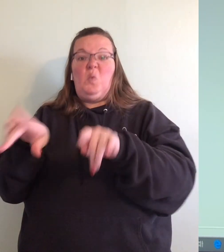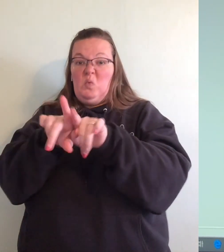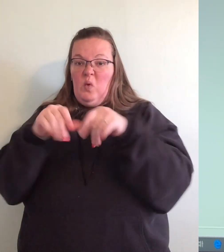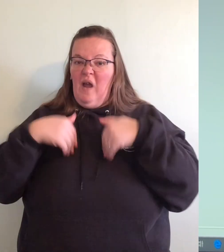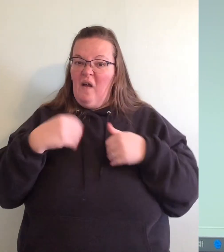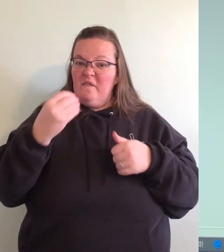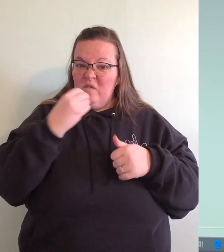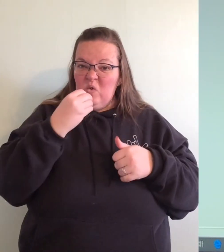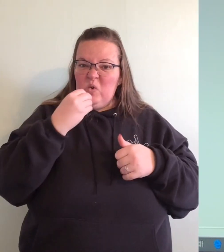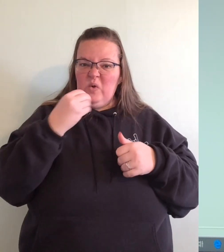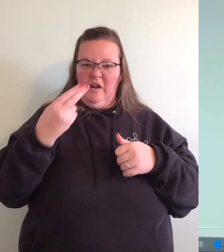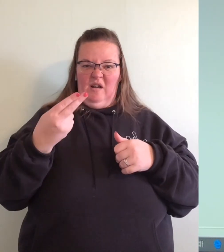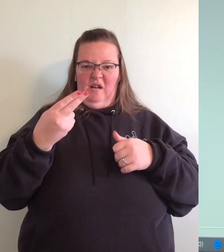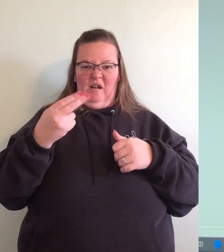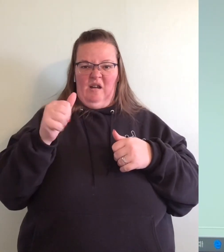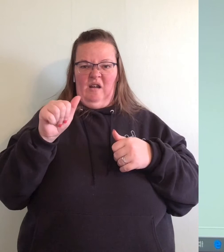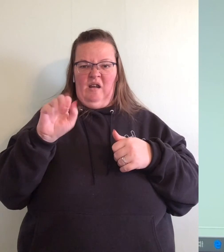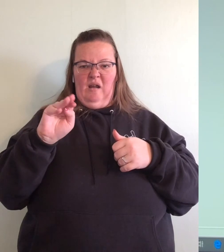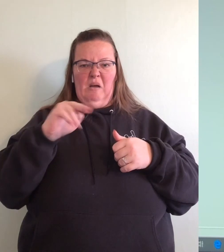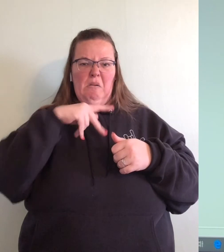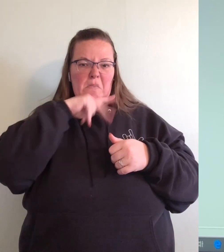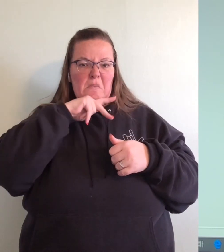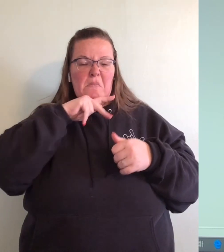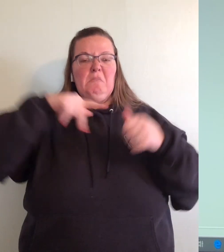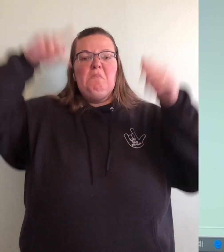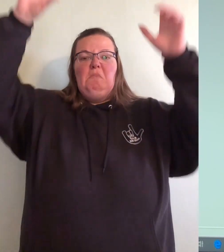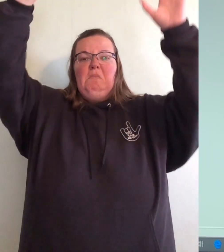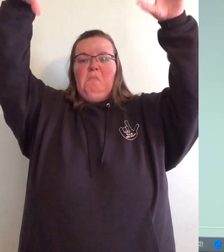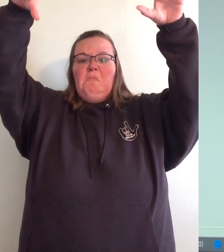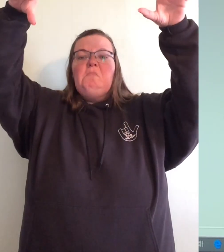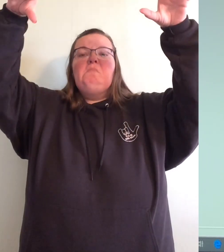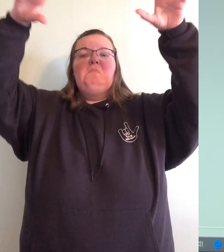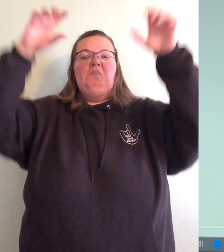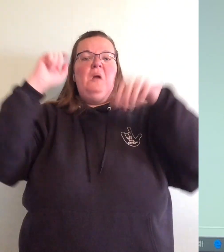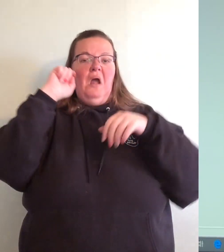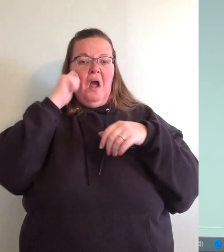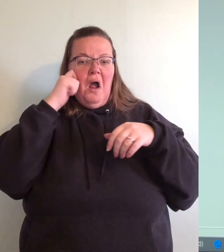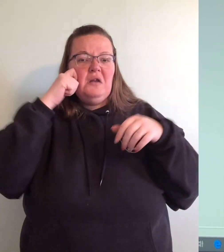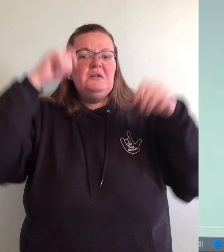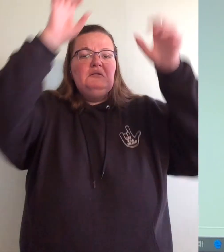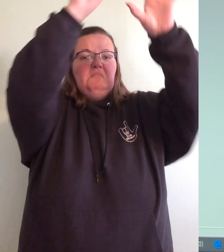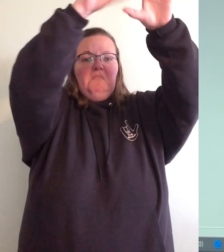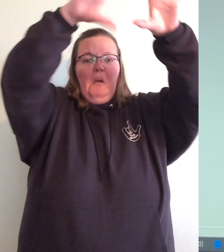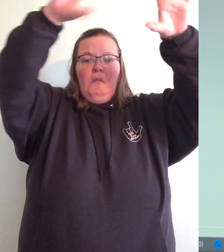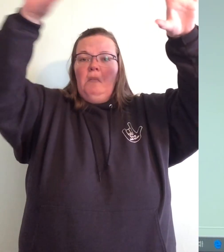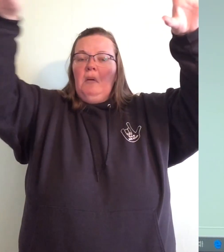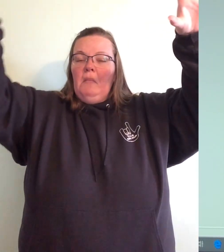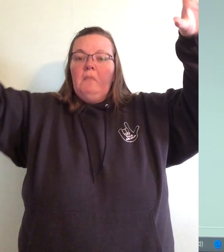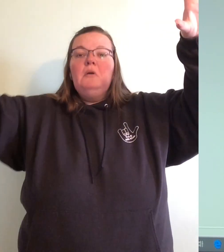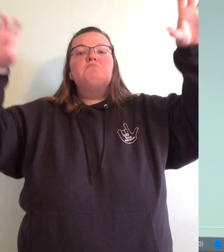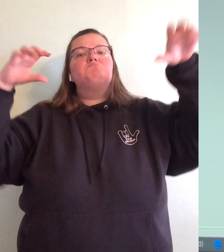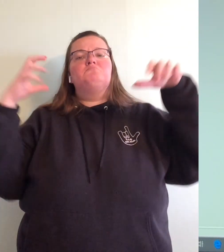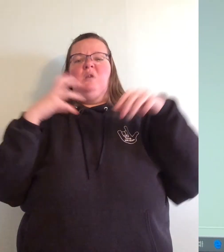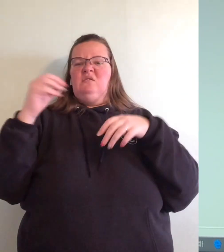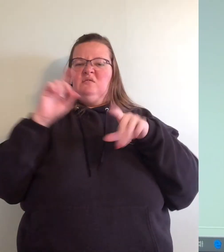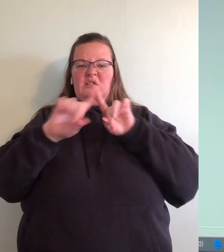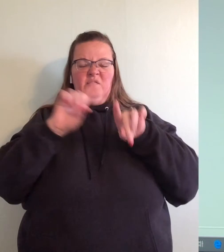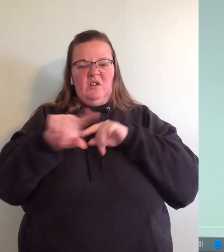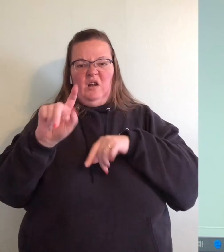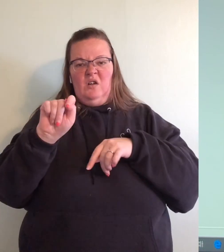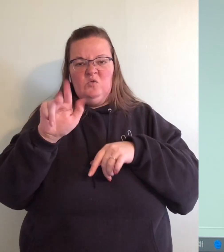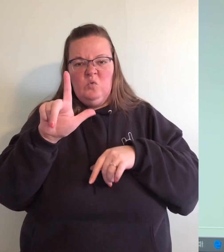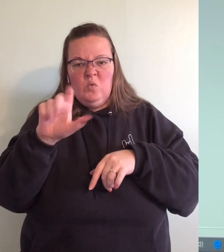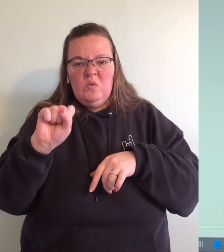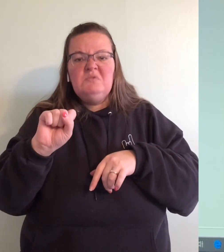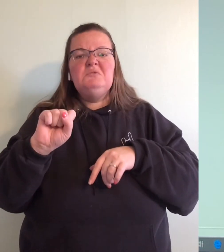onions hanging from the roof, and against the walls were gumboots and oilskins and hatchets and a pair of shears and spades